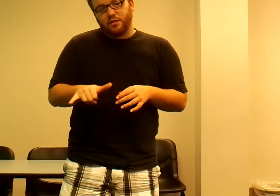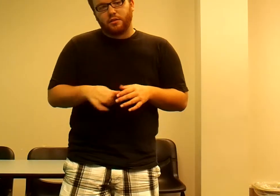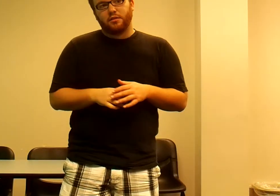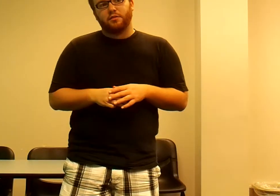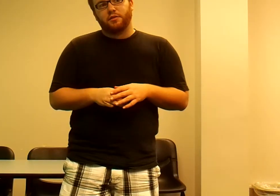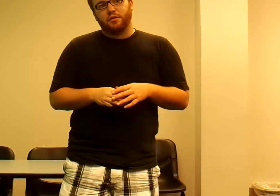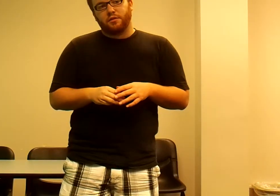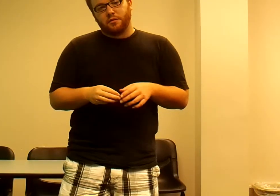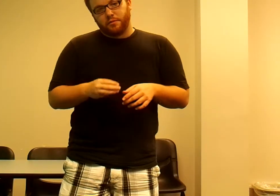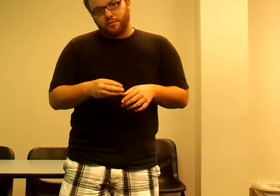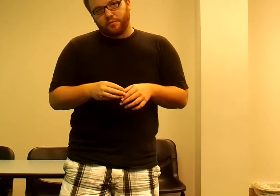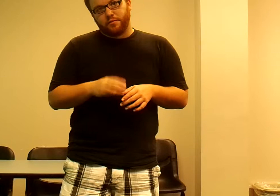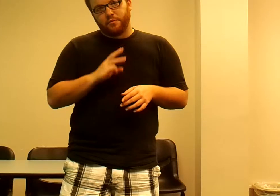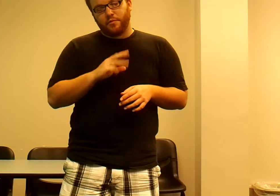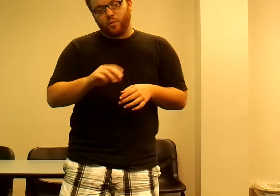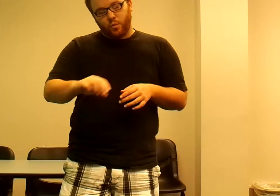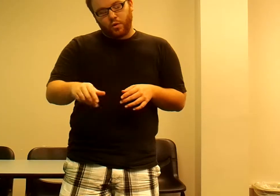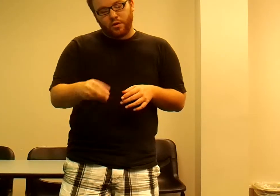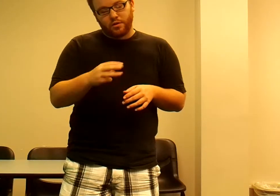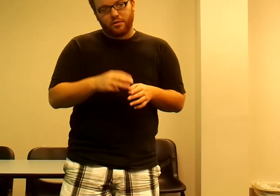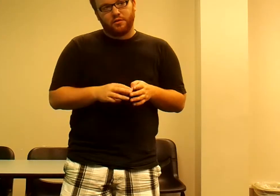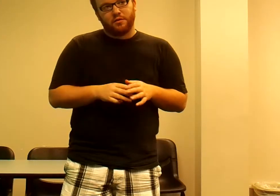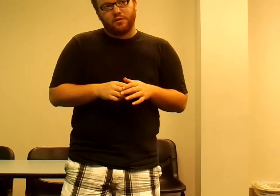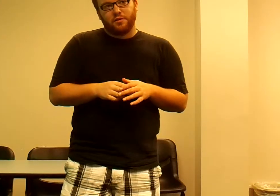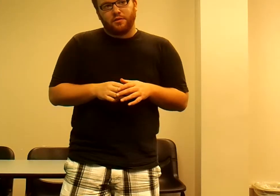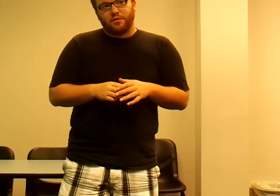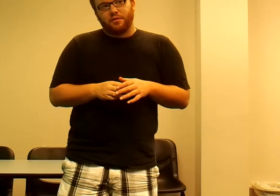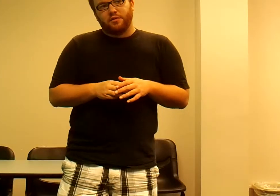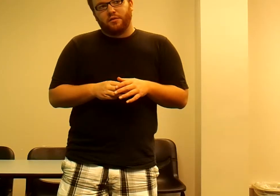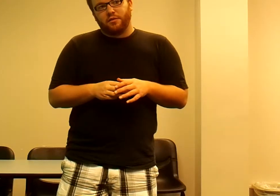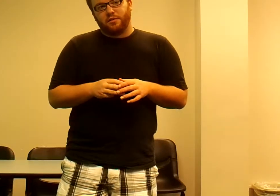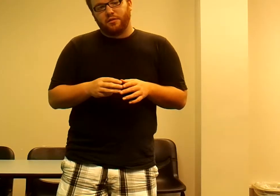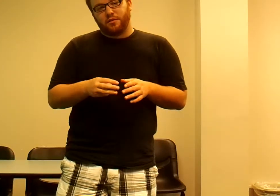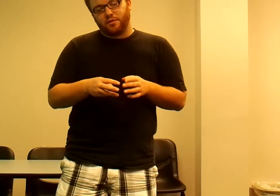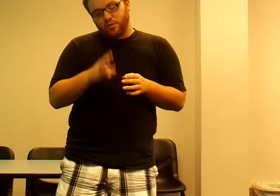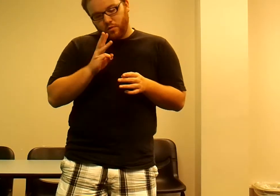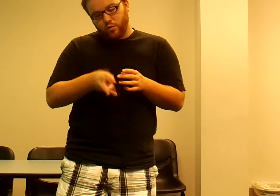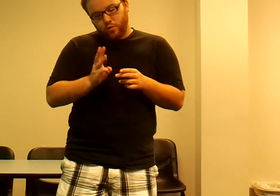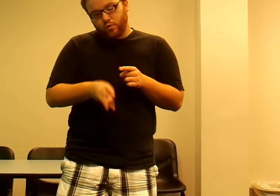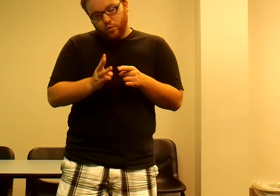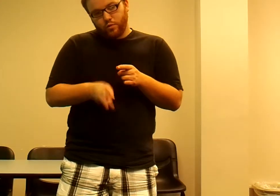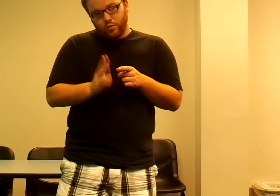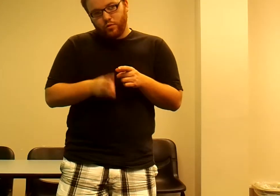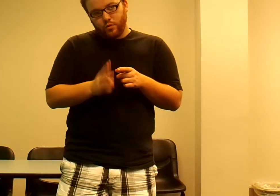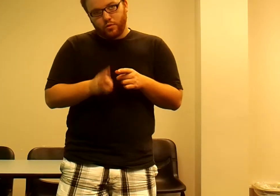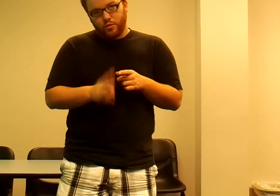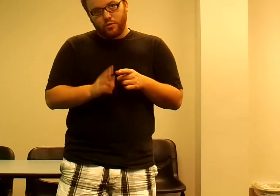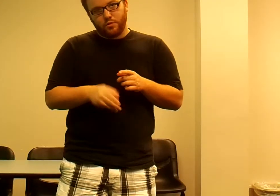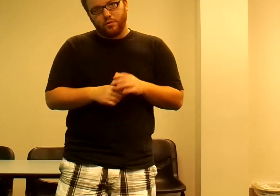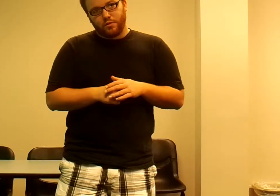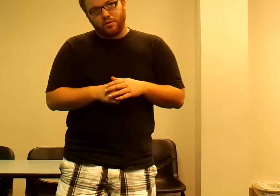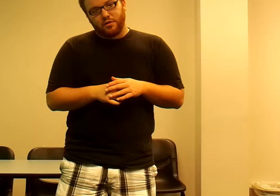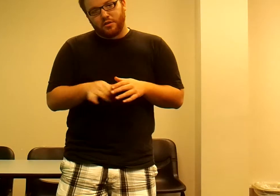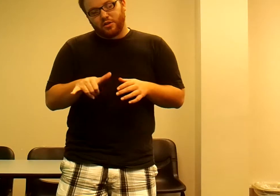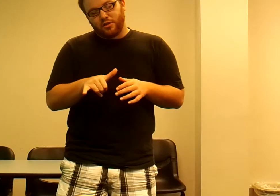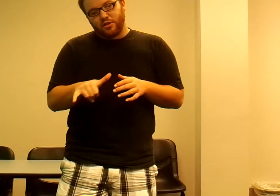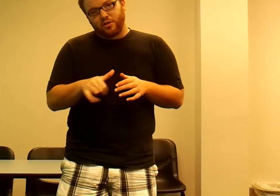want to run a lot of water, then there's a lot of blood going through the faucet. The same thing goes with the heart. When you